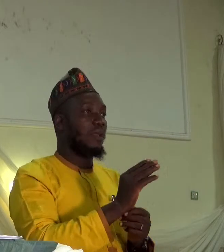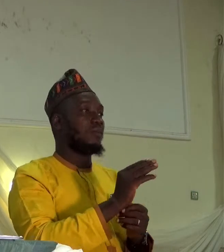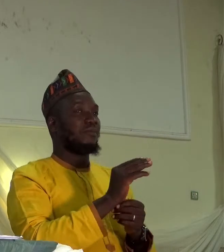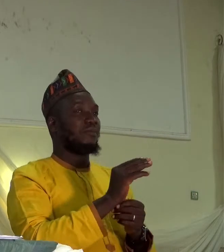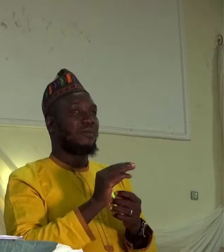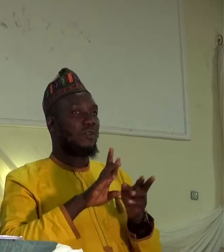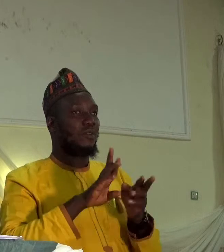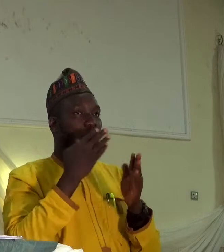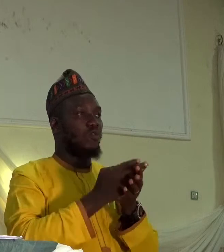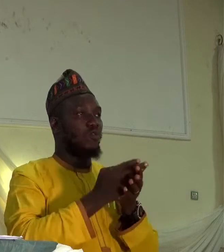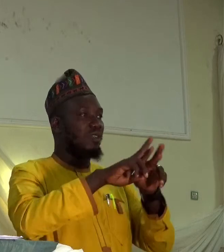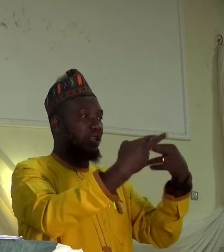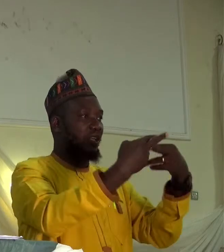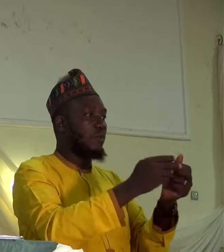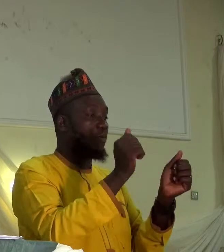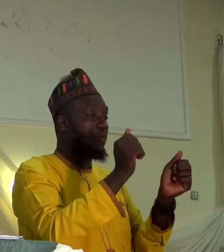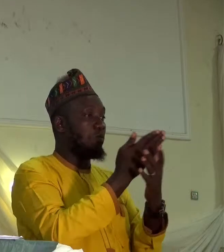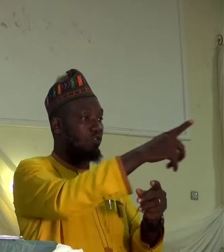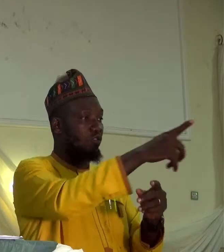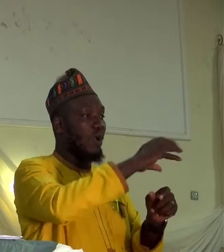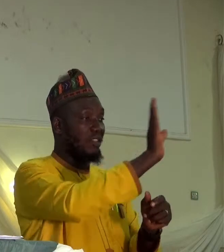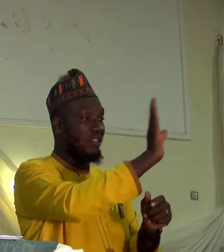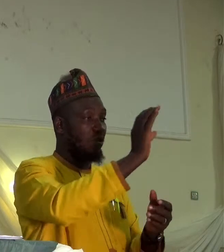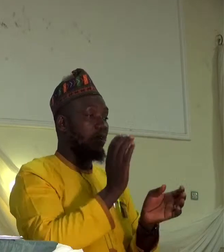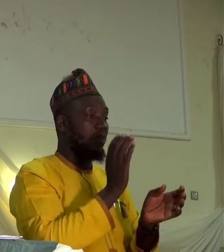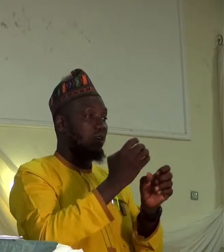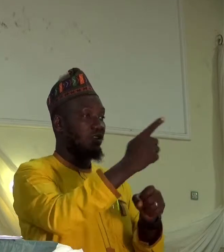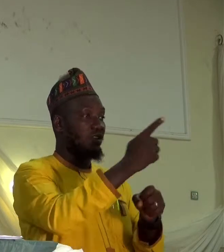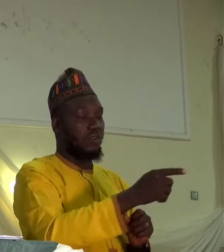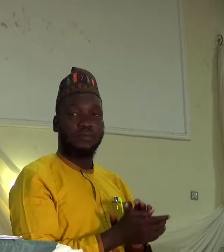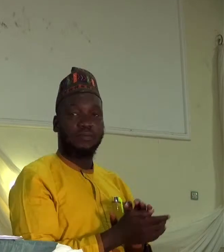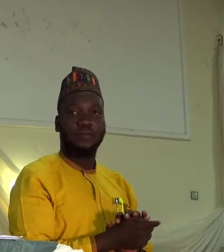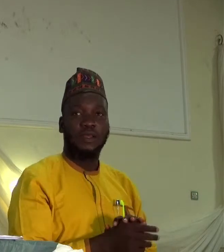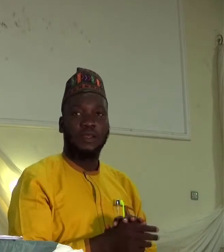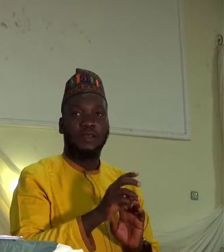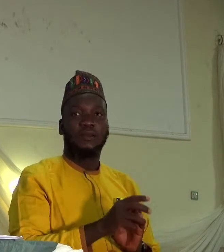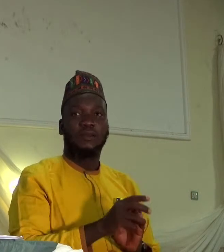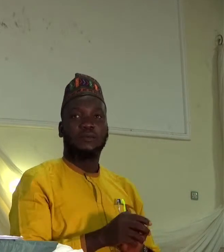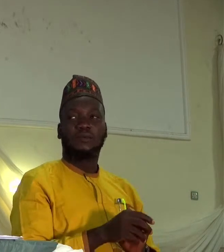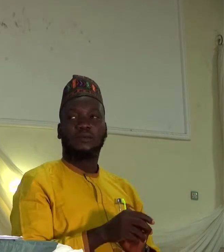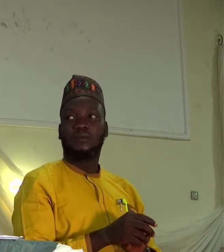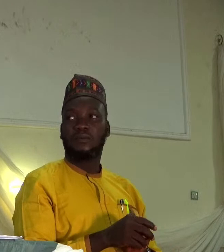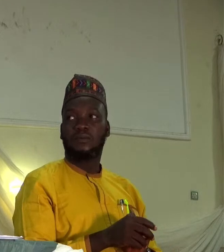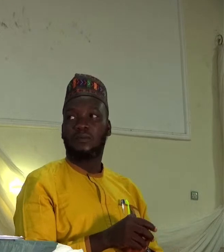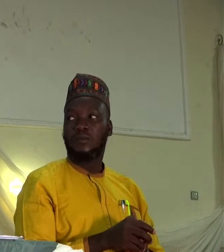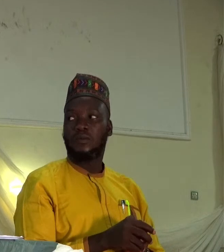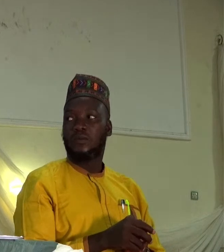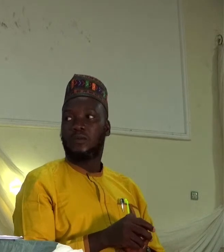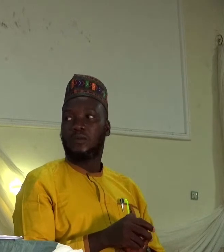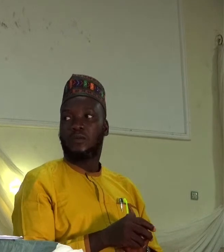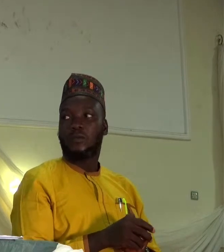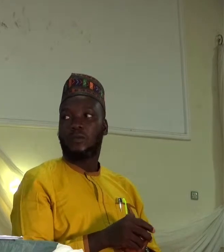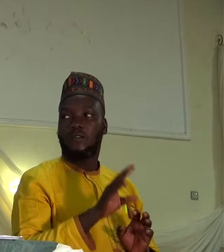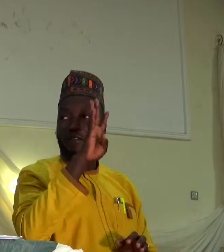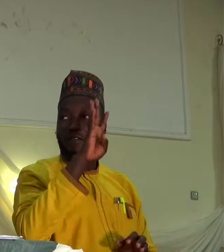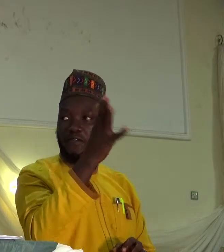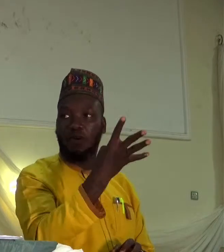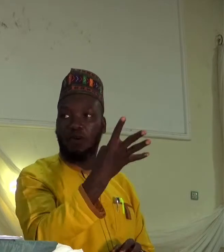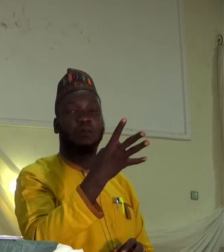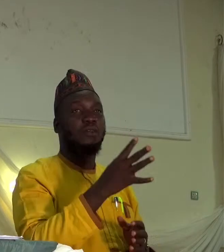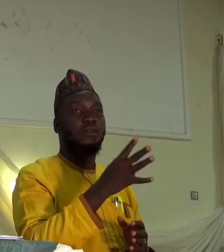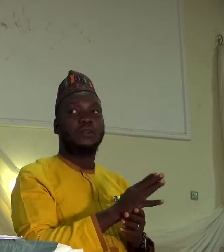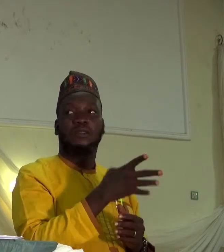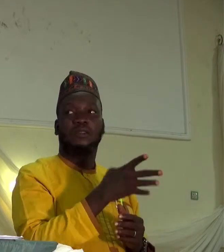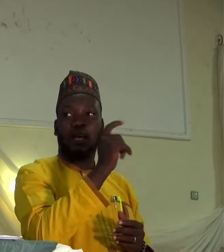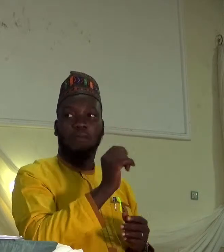that creator. Three, and then there should be peaceful coexistence between you and other creatures. Not only that, four, there should be coherence